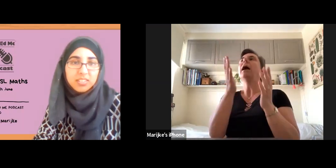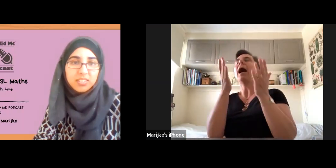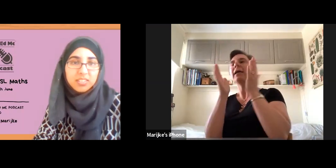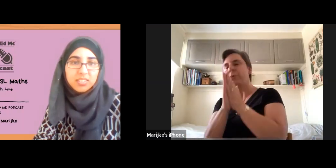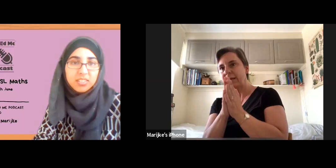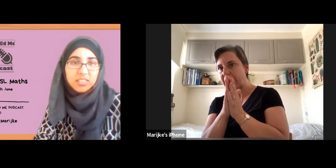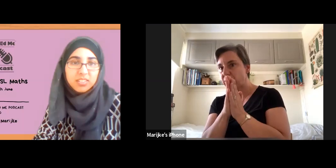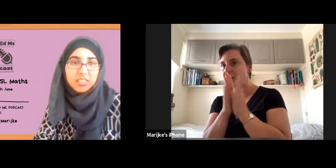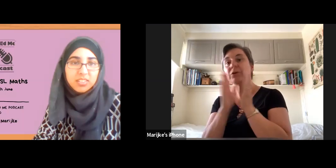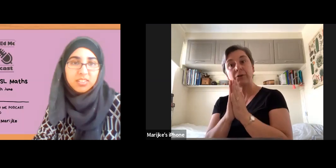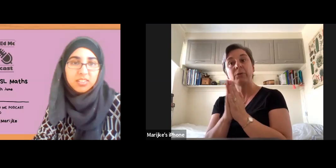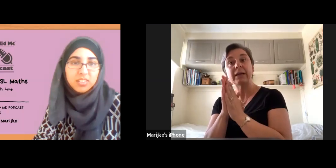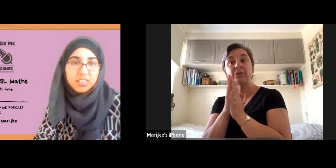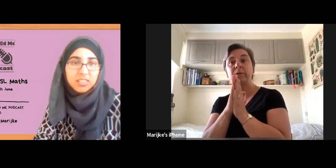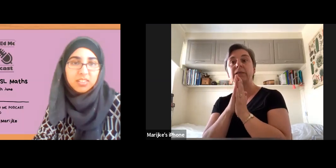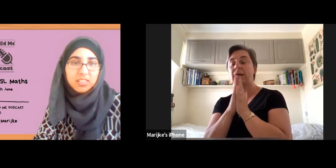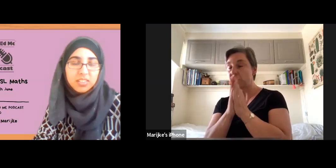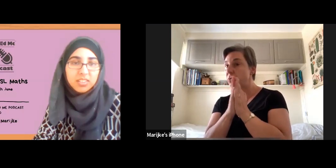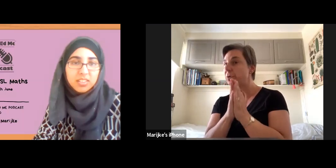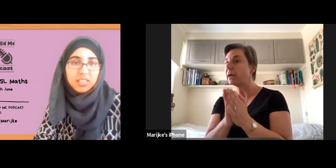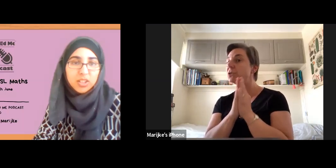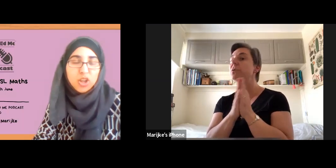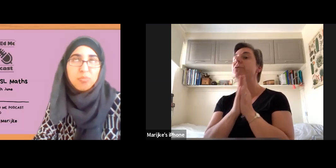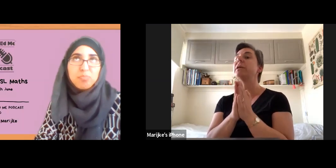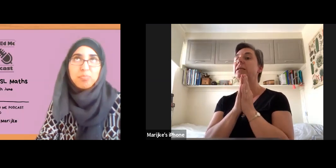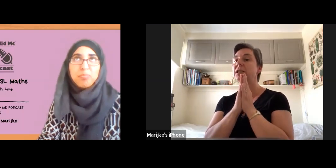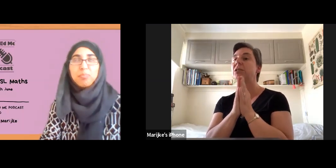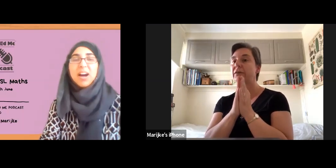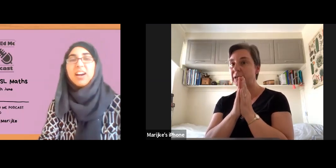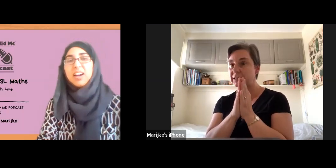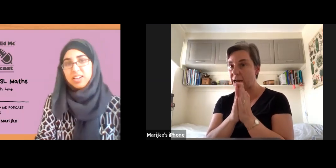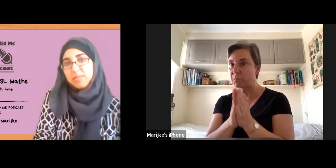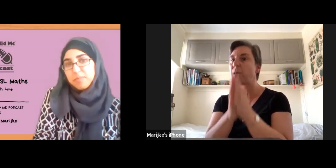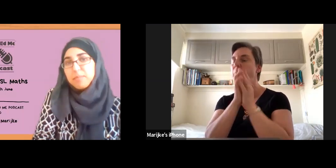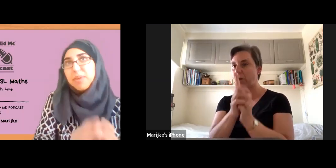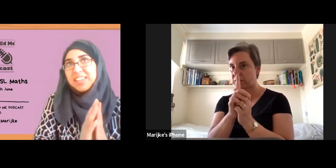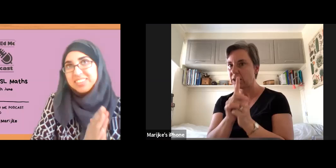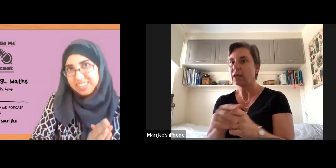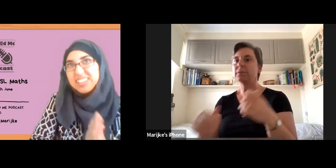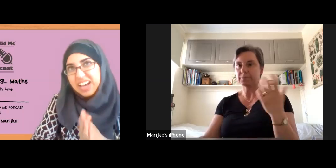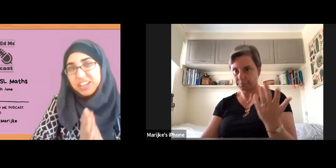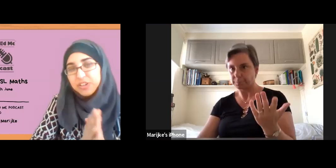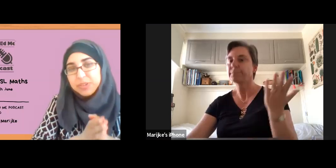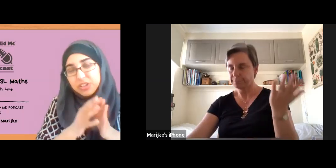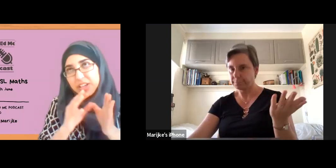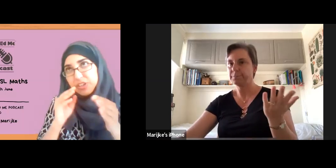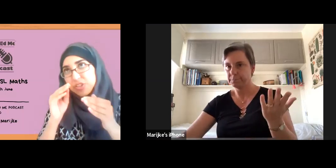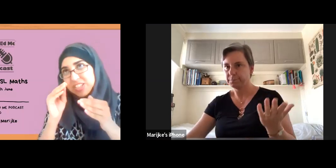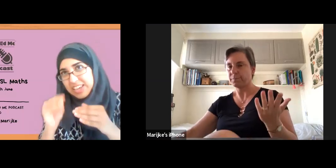I agree with accountability. I do agree that teachers have to be held accountable, but... Yeah, I agree with you that if you take it